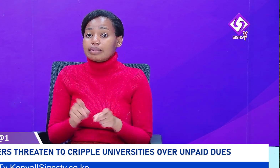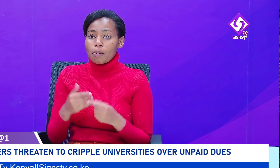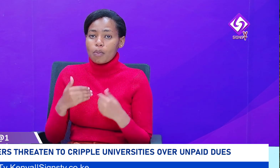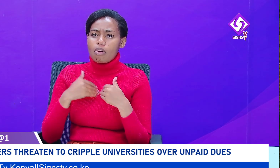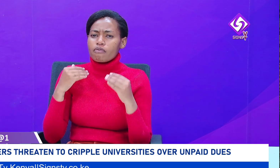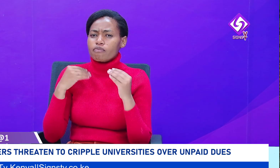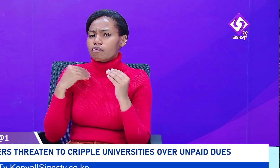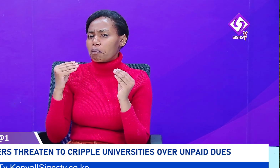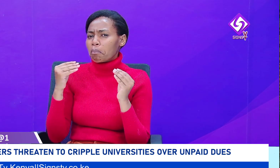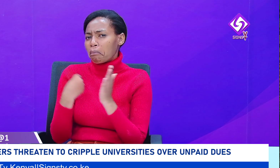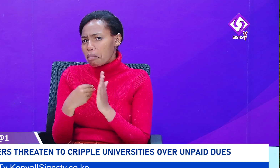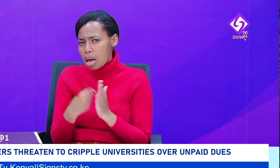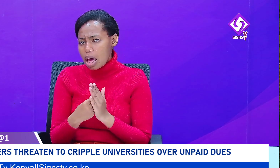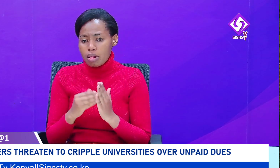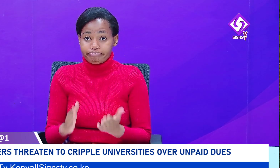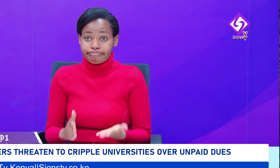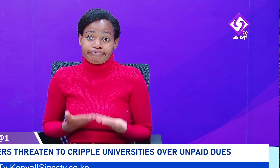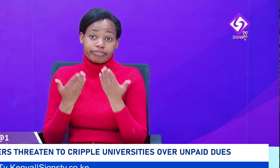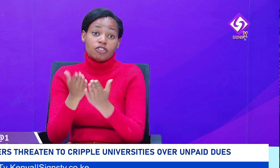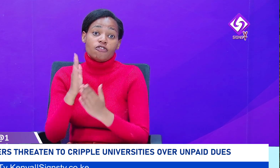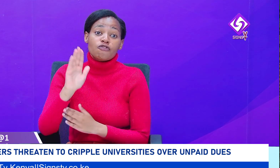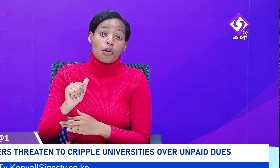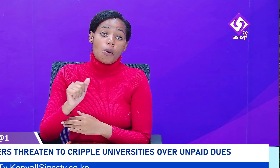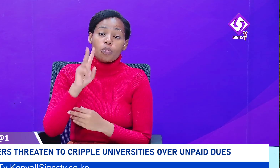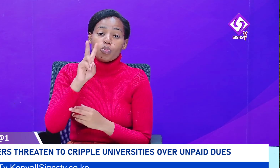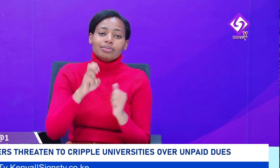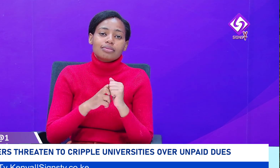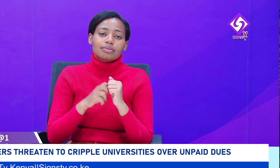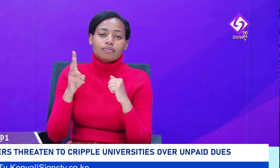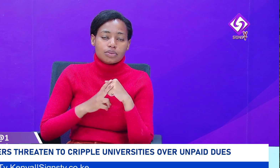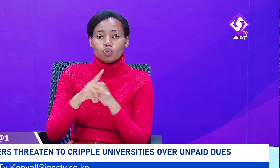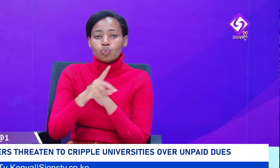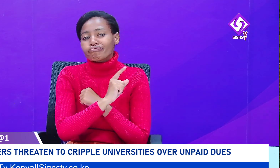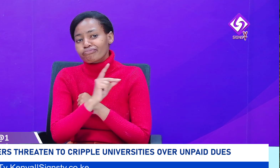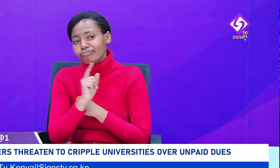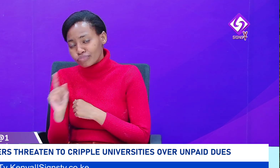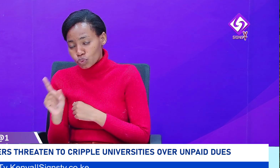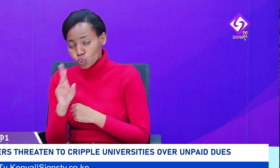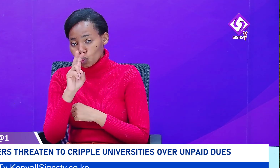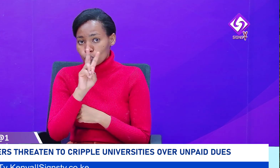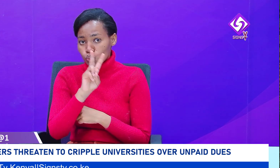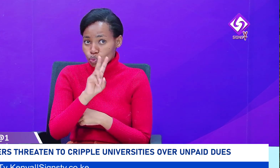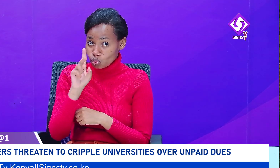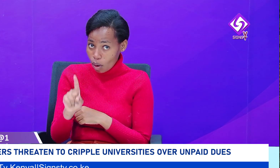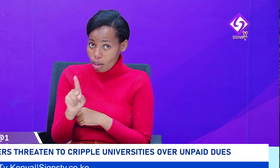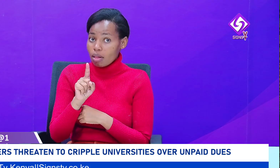According to WASU, a significant portion of the money owed is from the